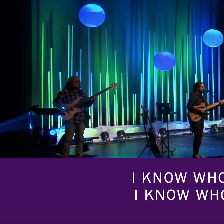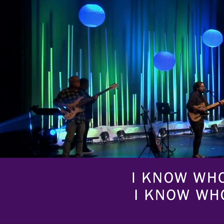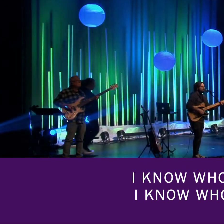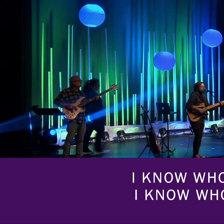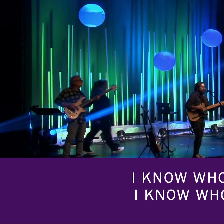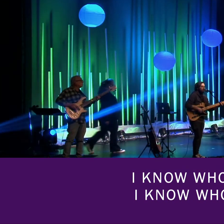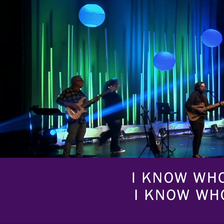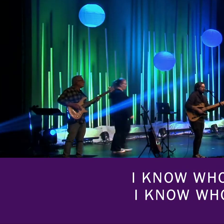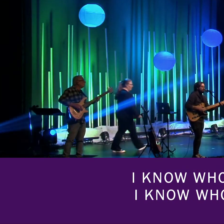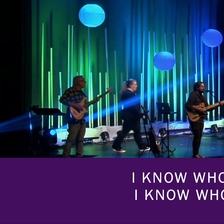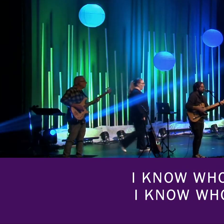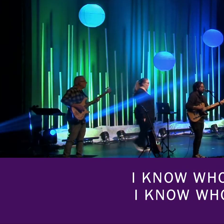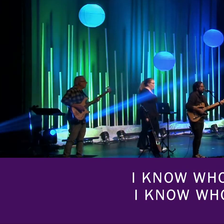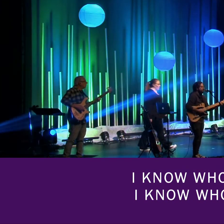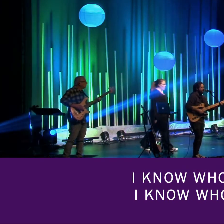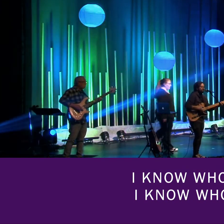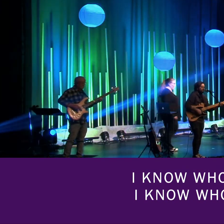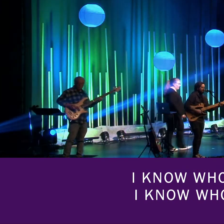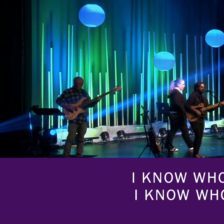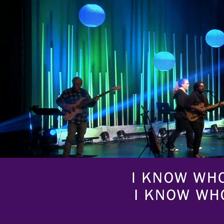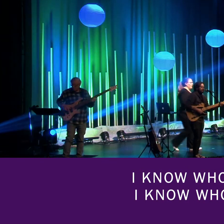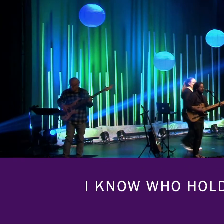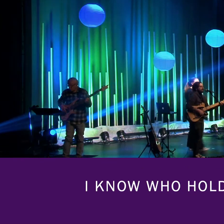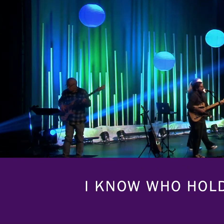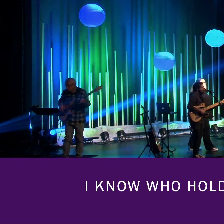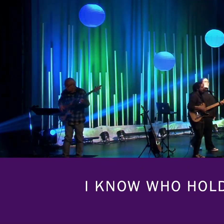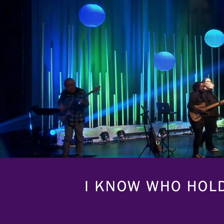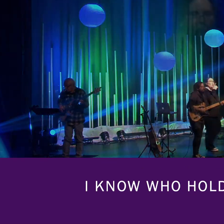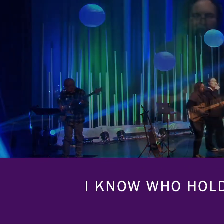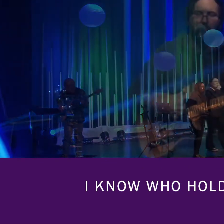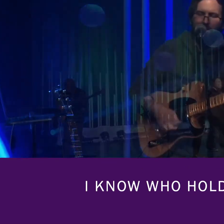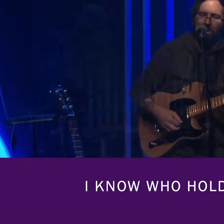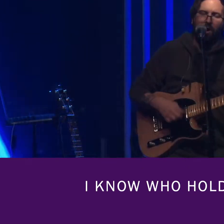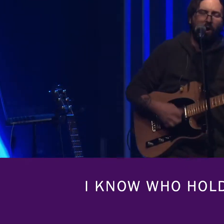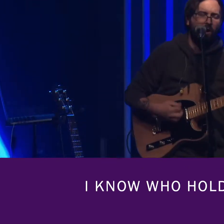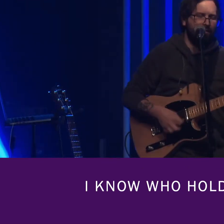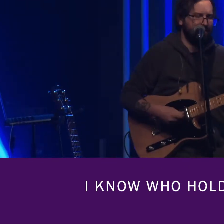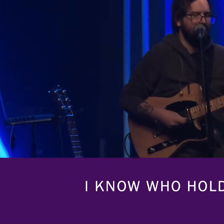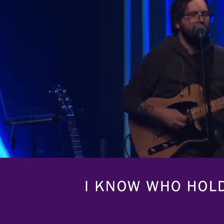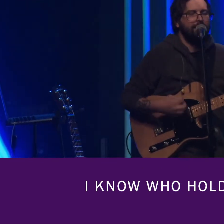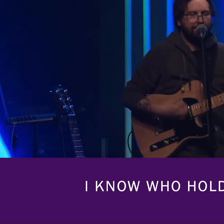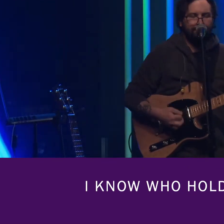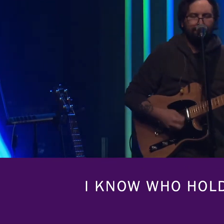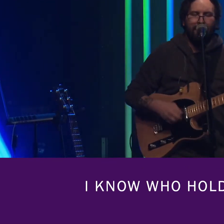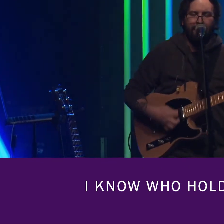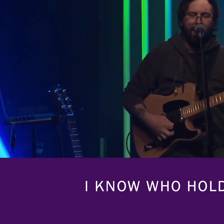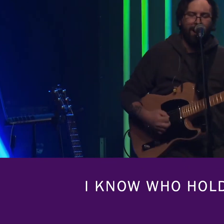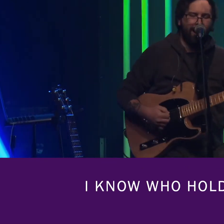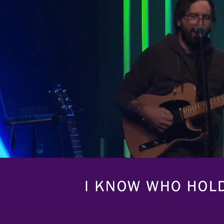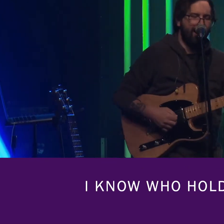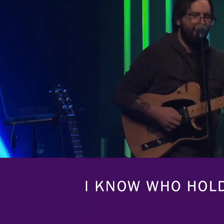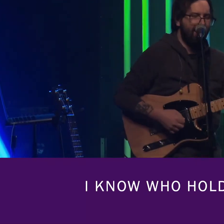I know who holds, who holds. I know who holds